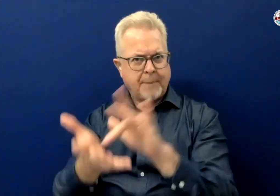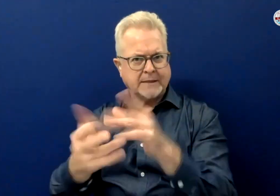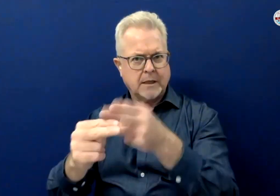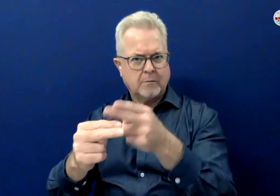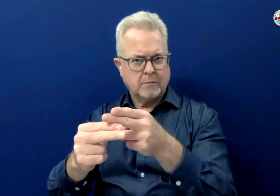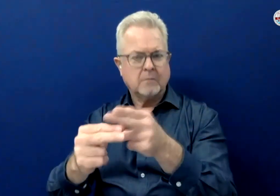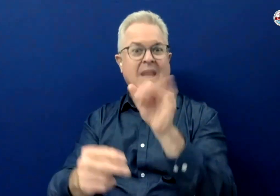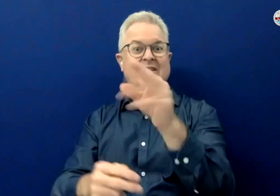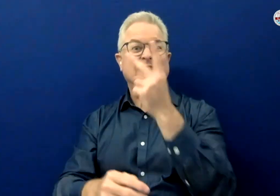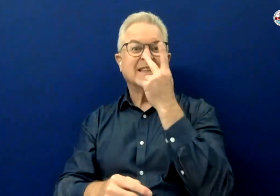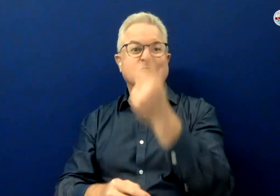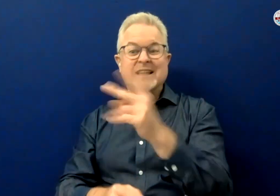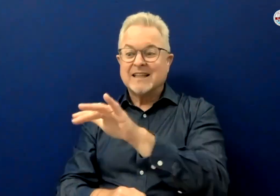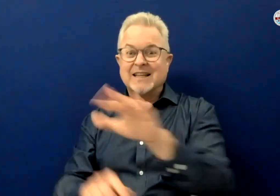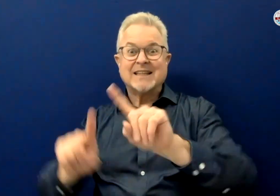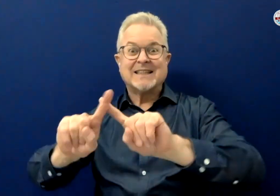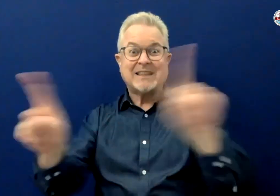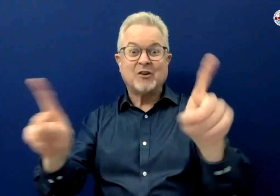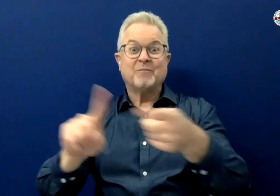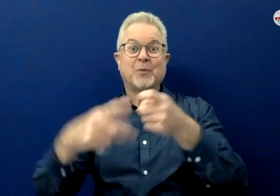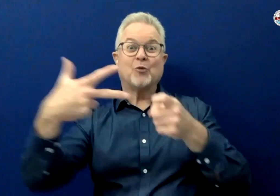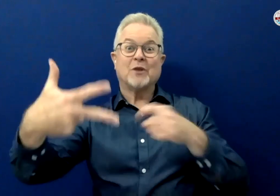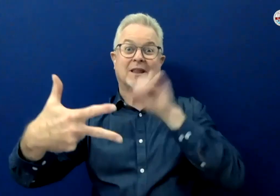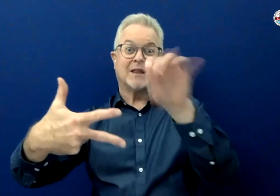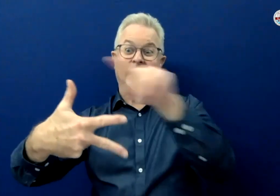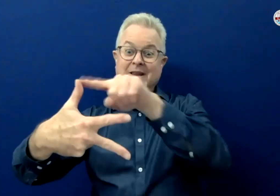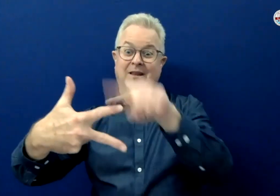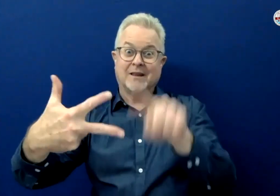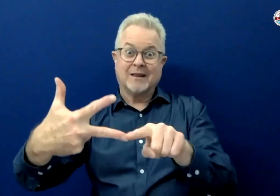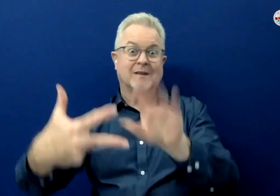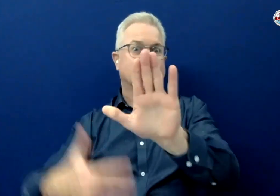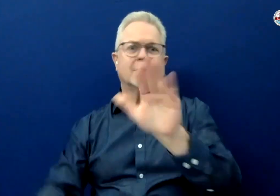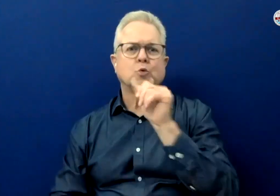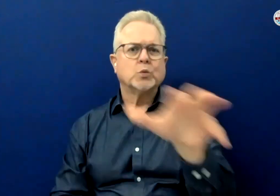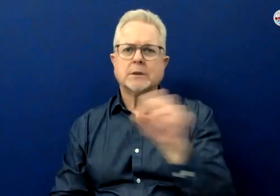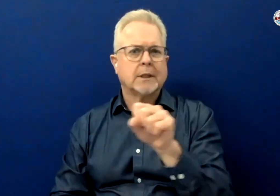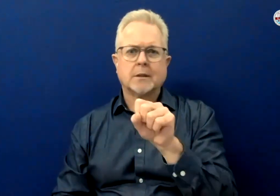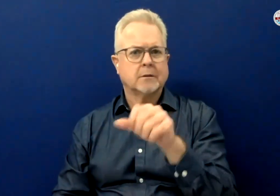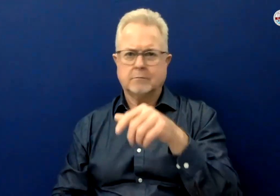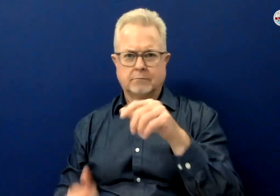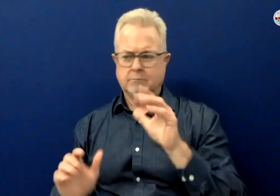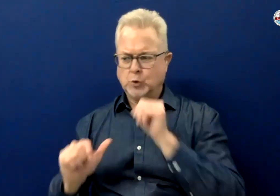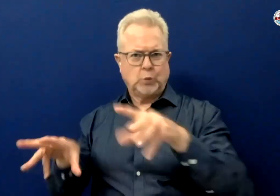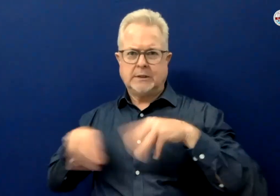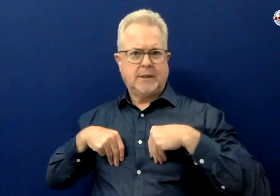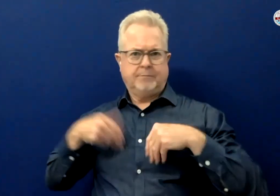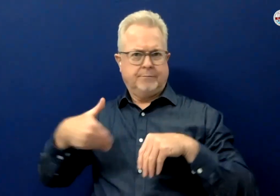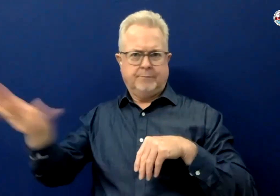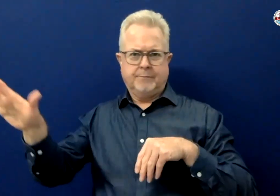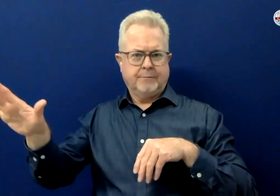this medication, you have to make sure that the spelling of this medication are the 3 that I just mentioned to you. Do not take anything else or